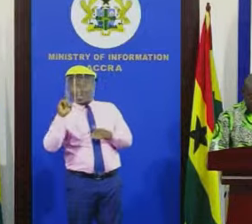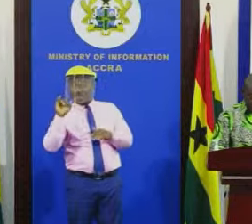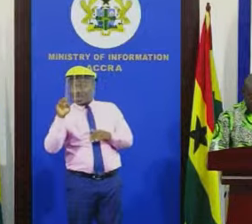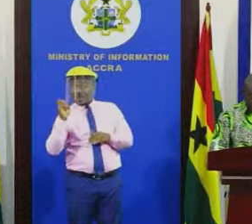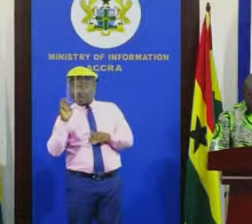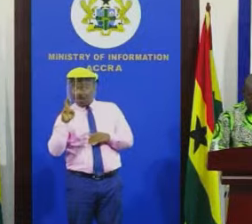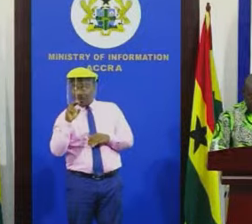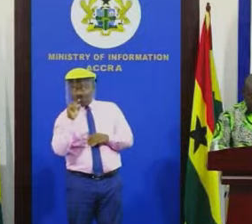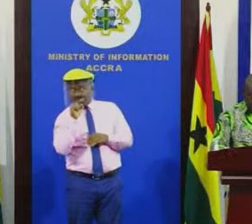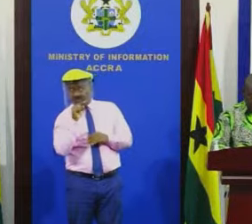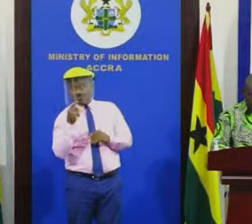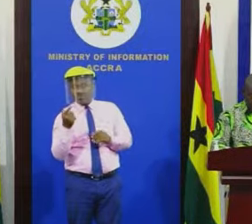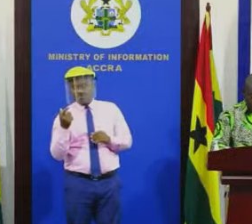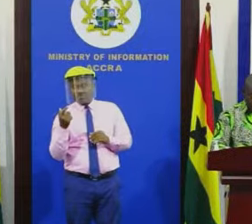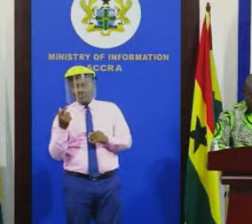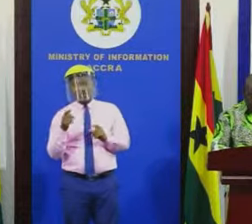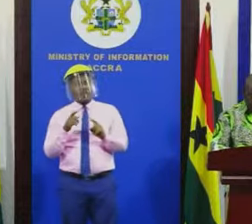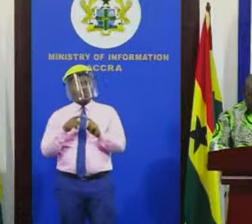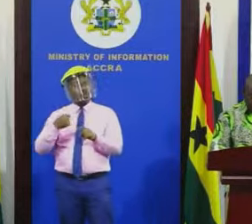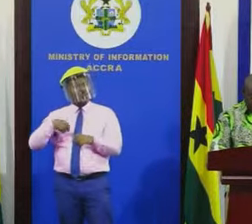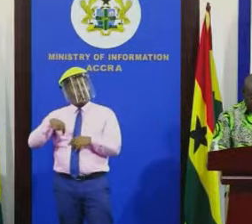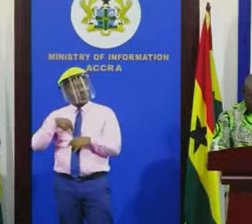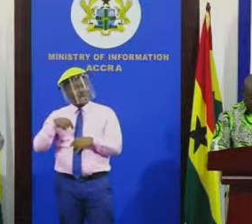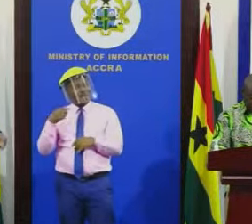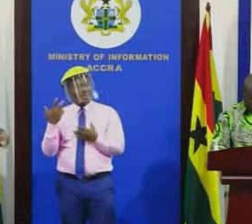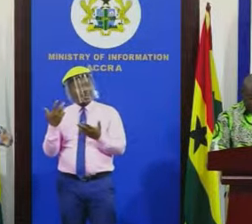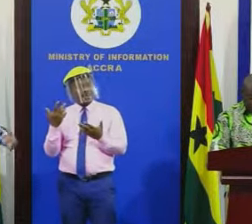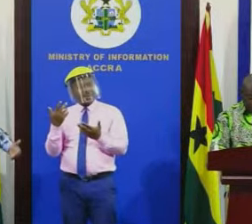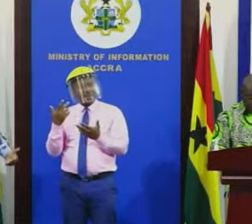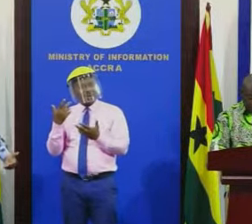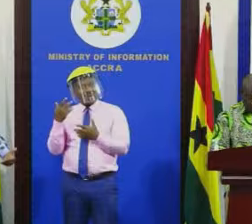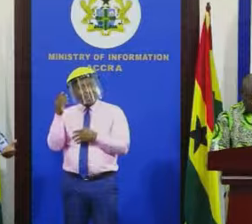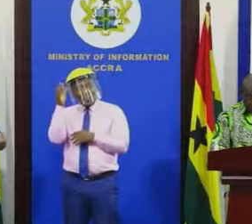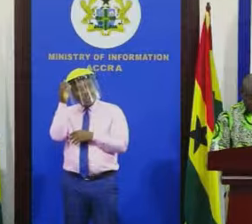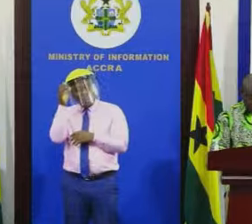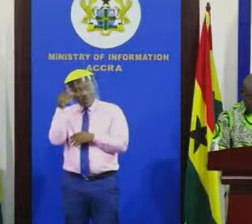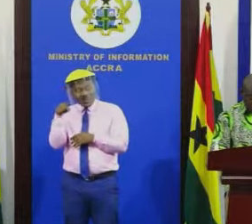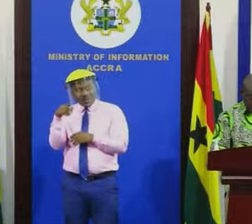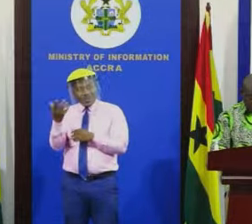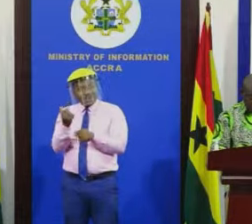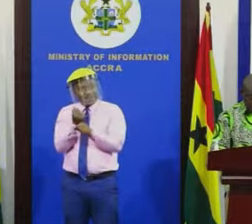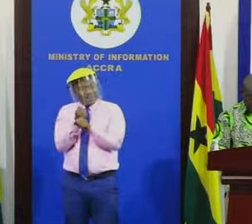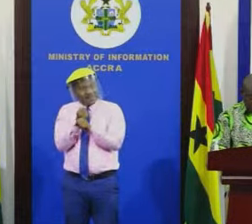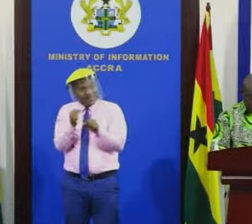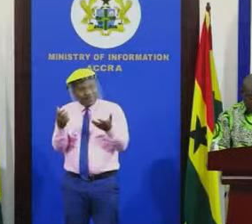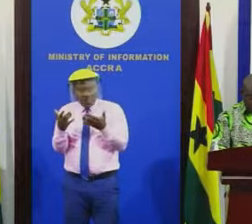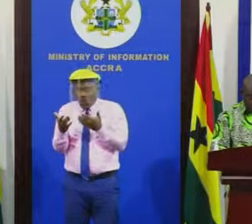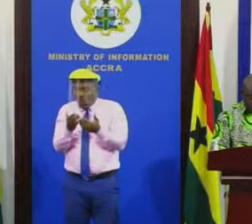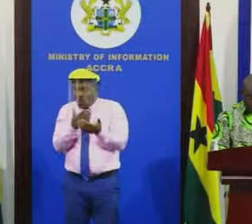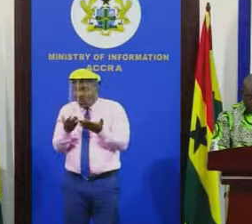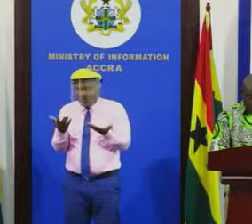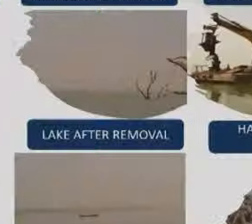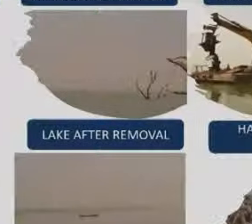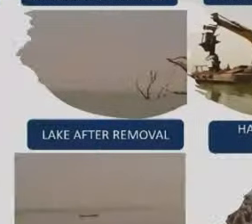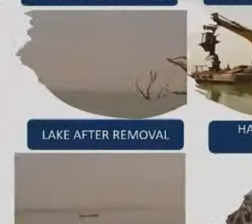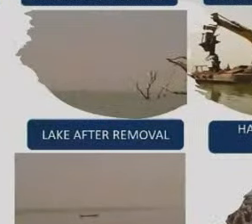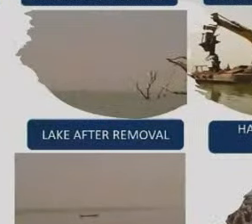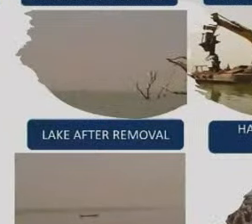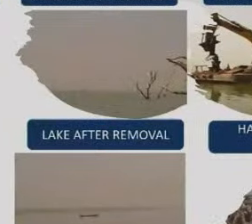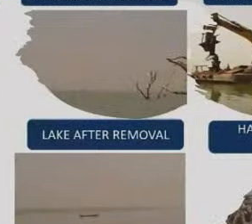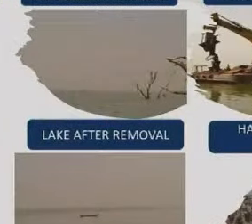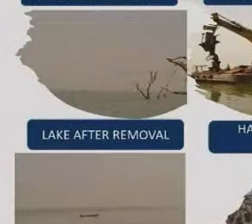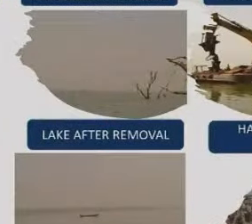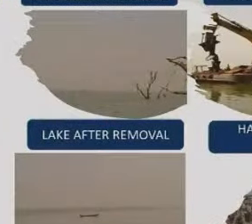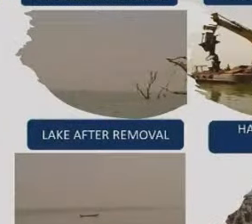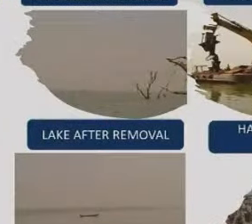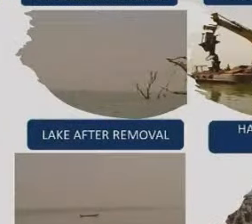are undertaking is to provide safety and security. And therefore we harvest everything that we find. And they are mostly stumps. We